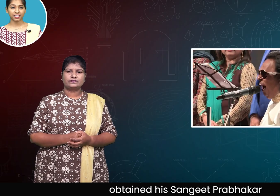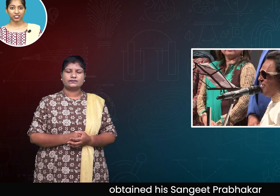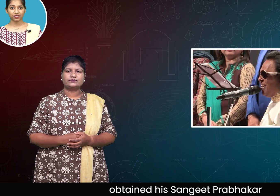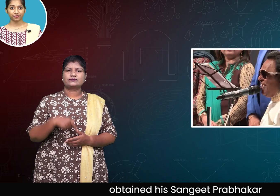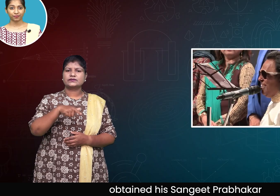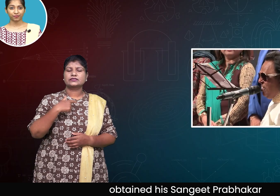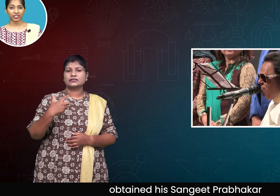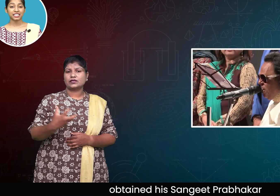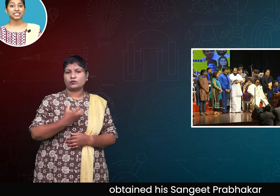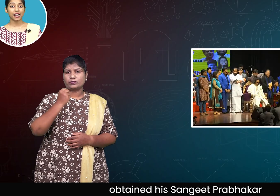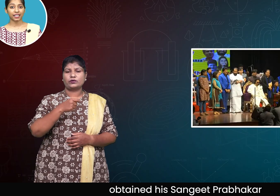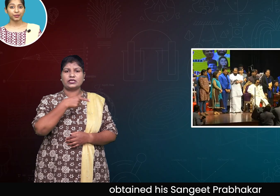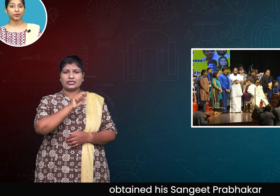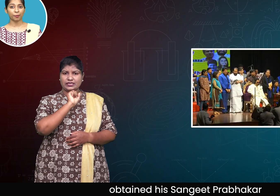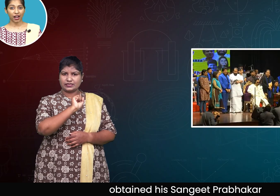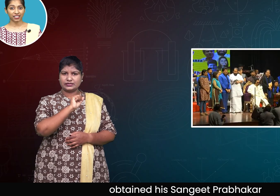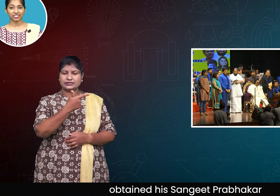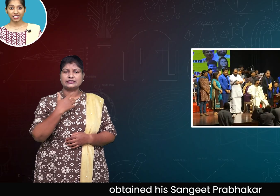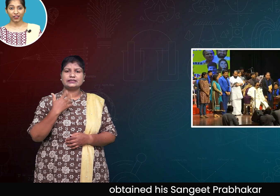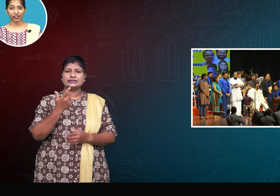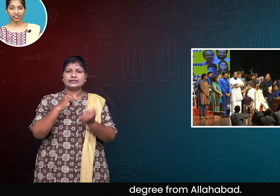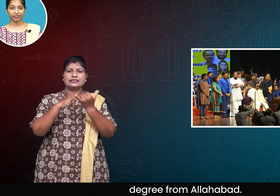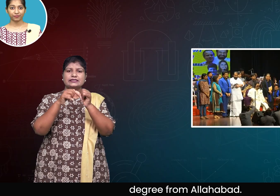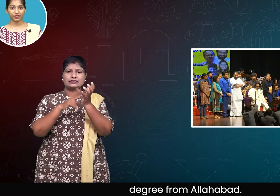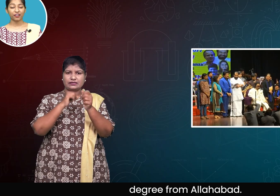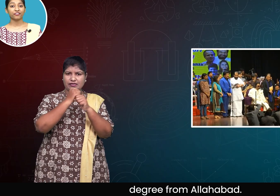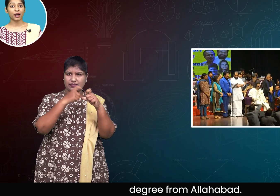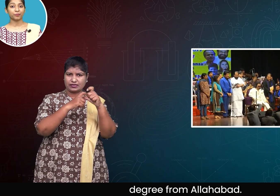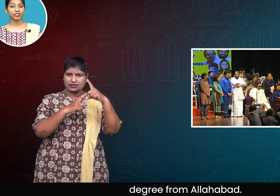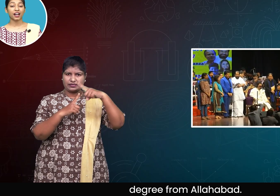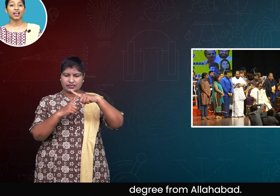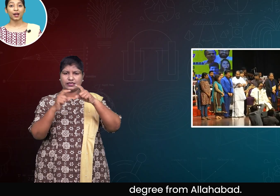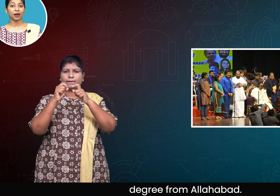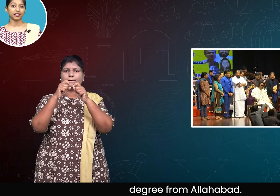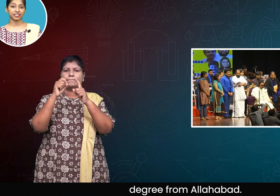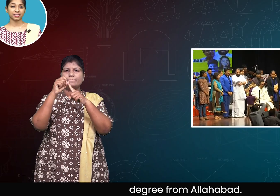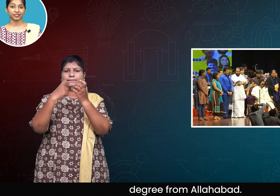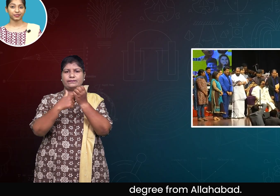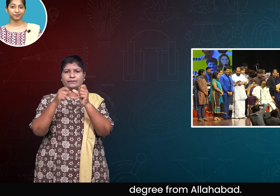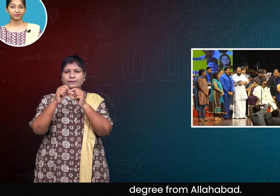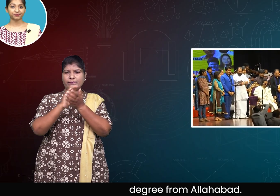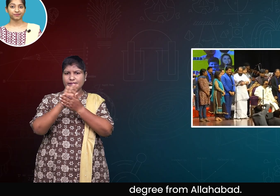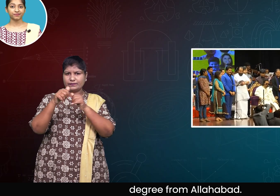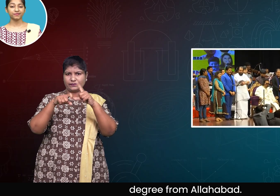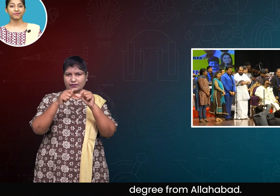obtained his Sangeet Prabhakar degree from Allahabad.